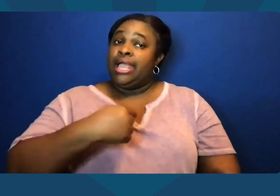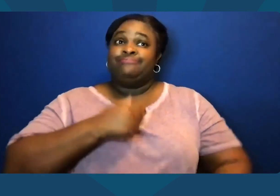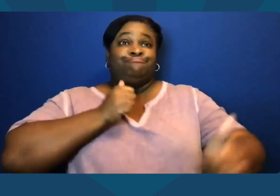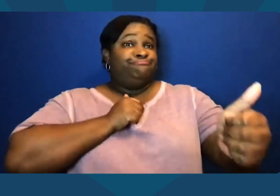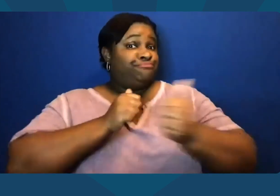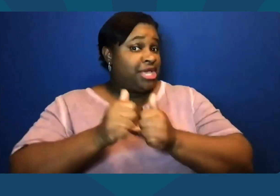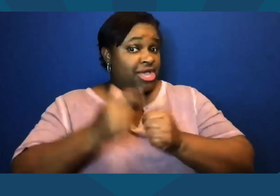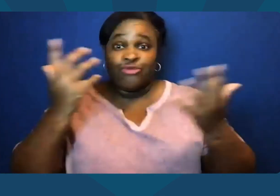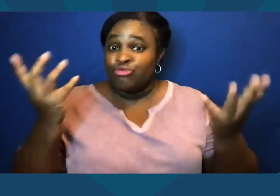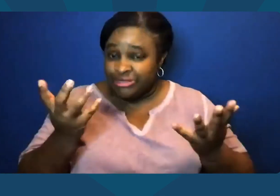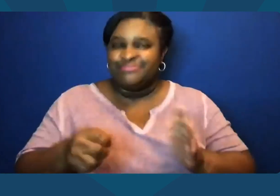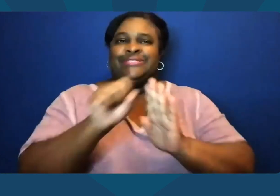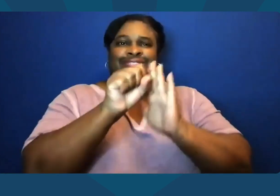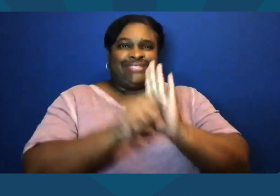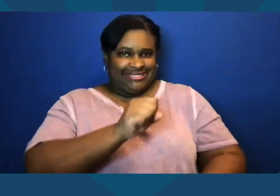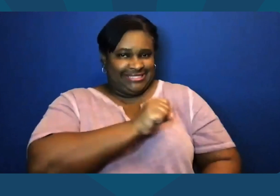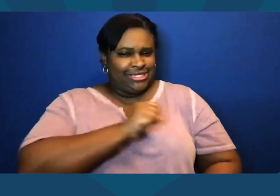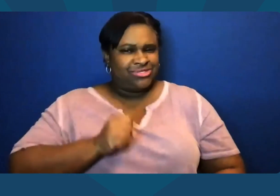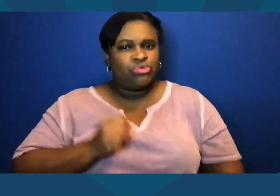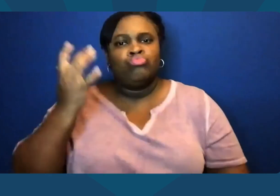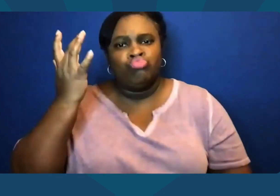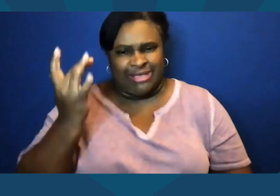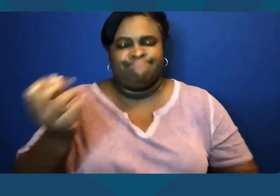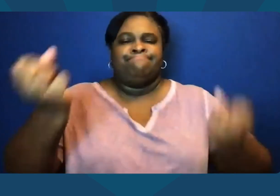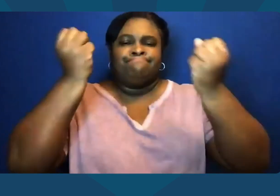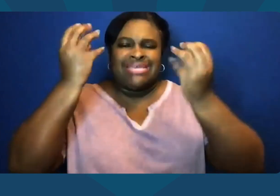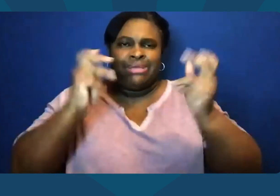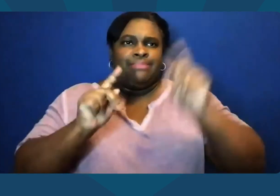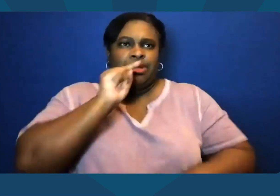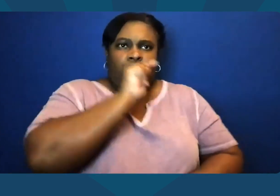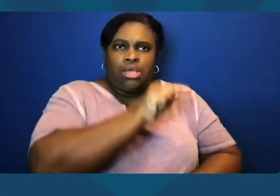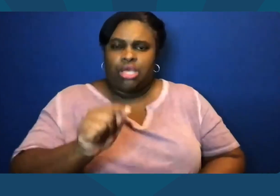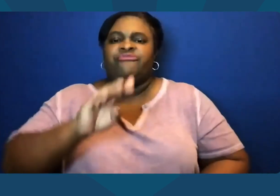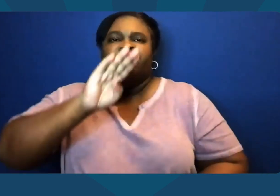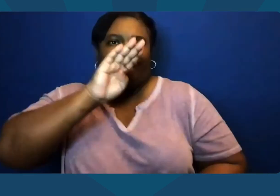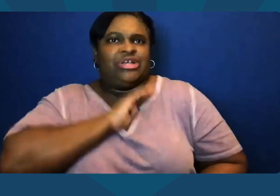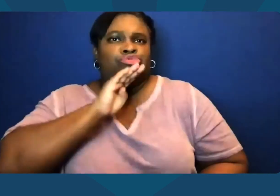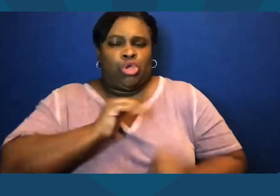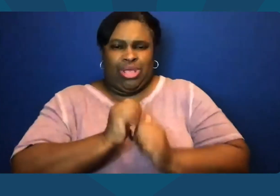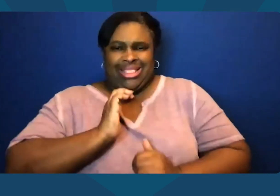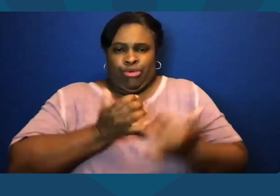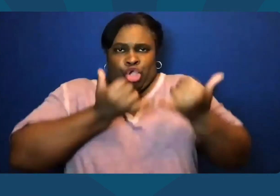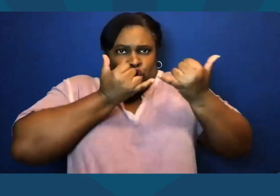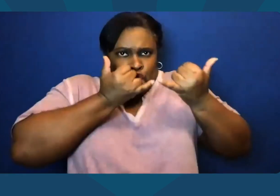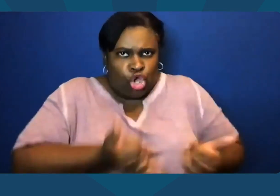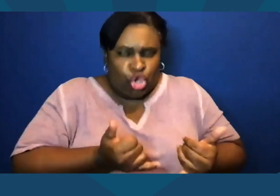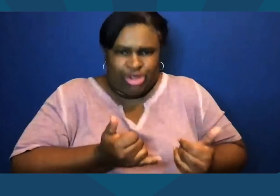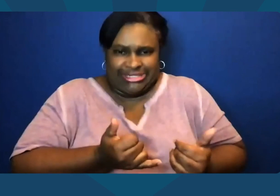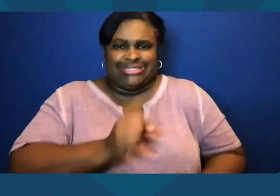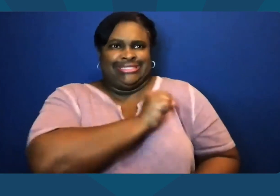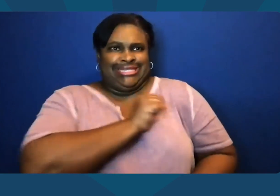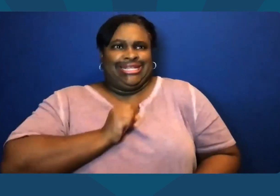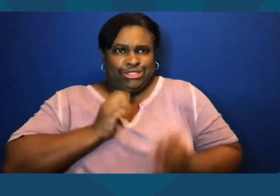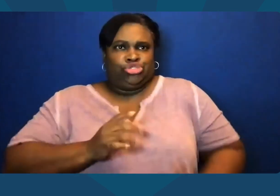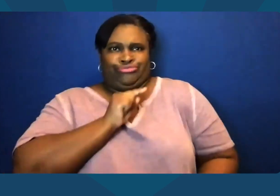www.SuzanneStarr4AZ.com. I'm running for State Senate because so many people have been frustrated at our